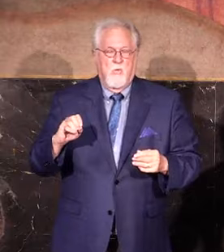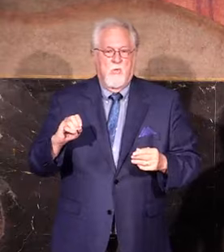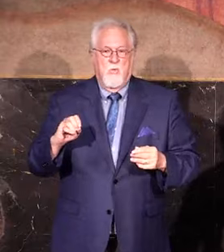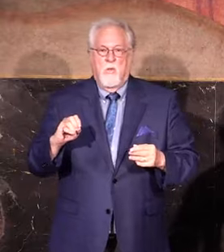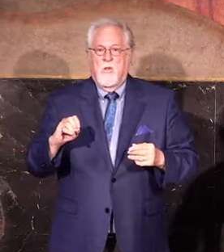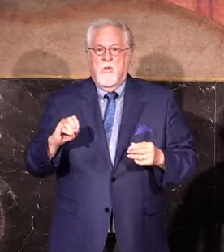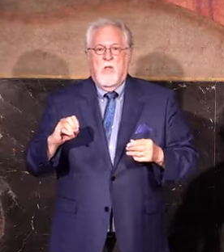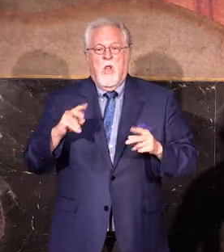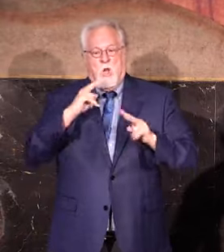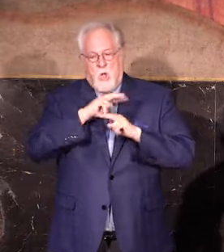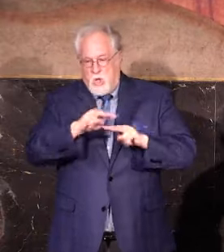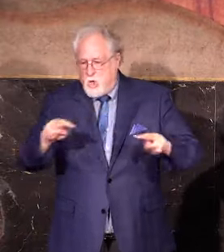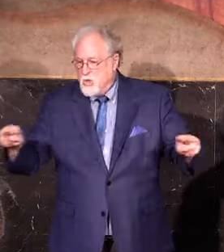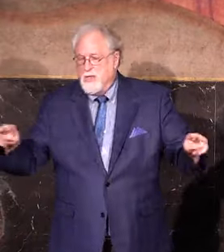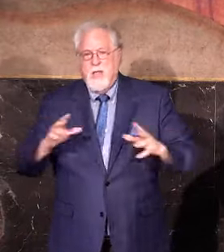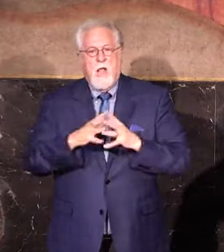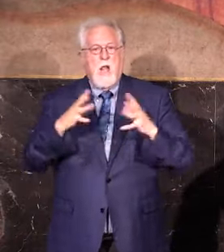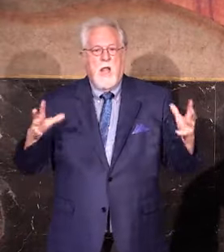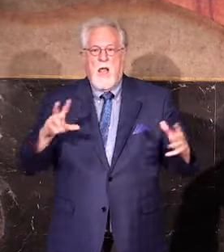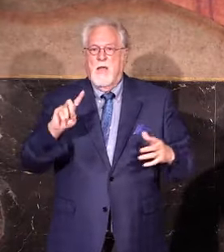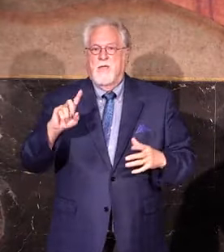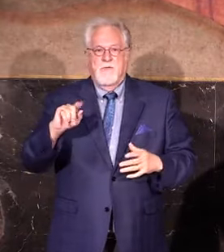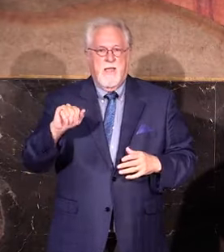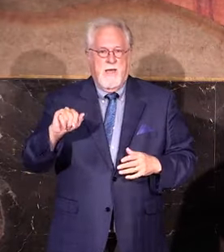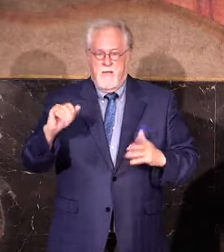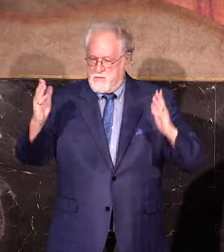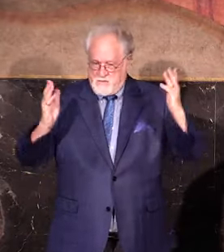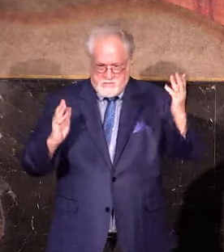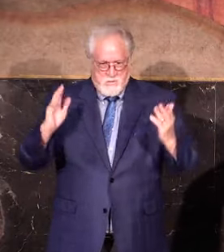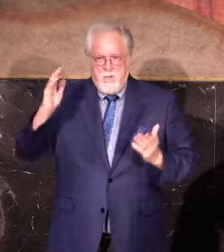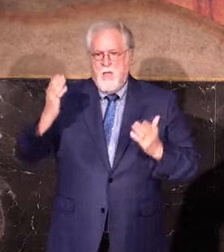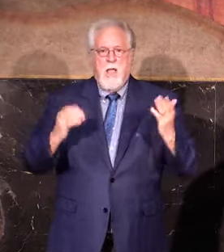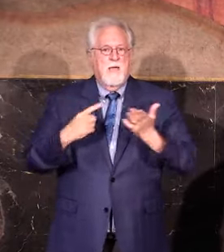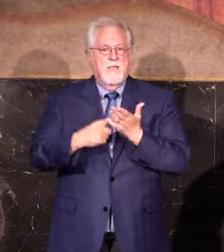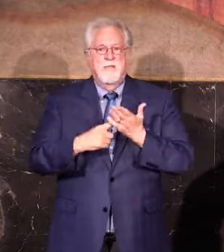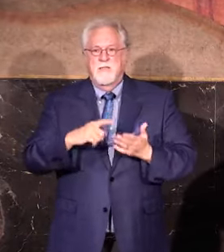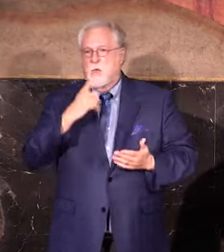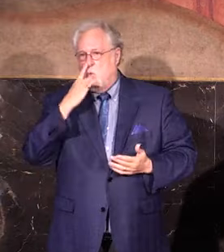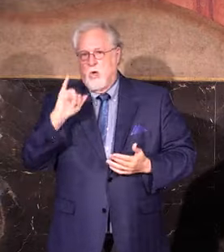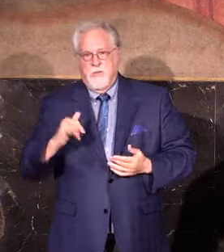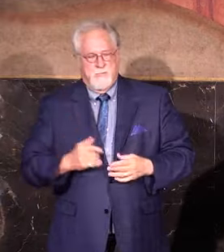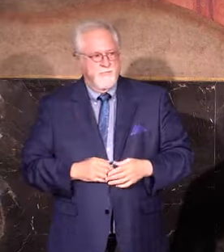it's a matter of looking at a lot of data and having long conversations about what that looks like.